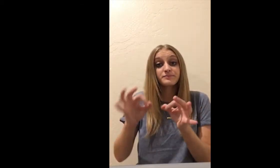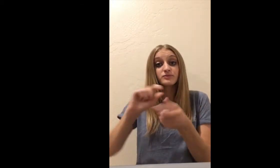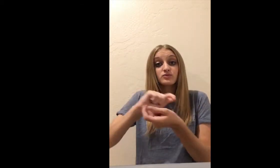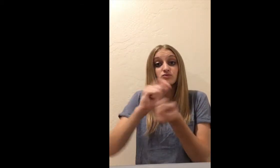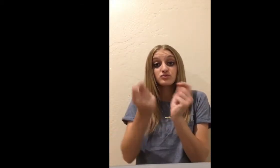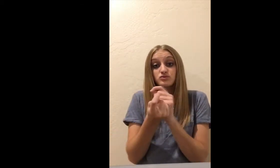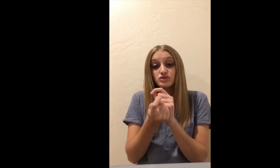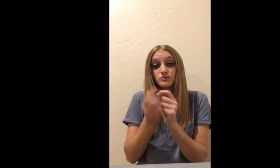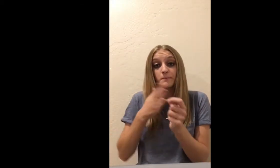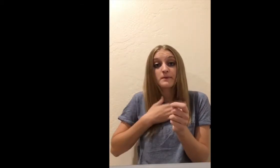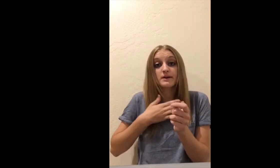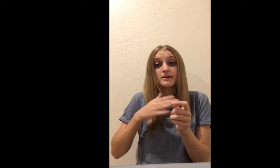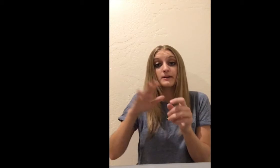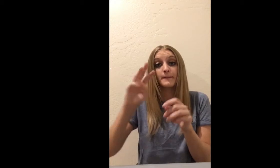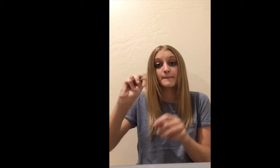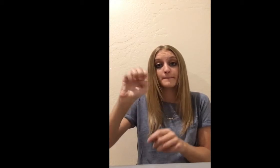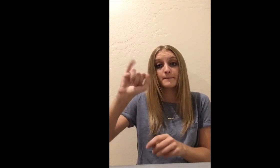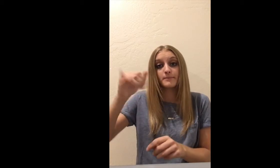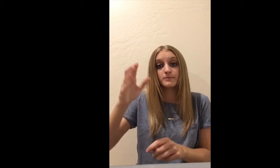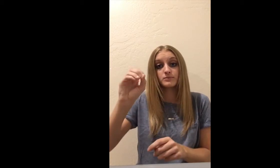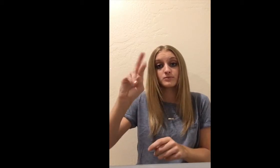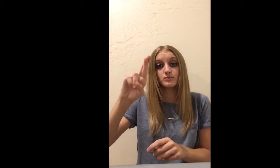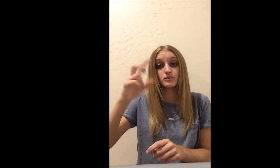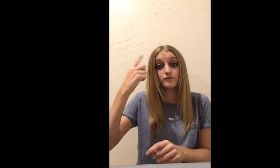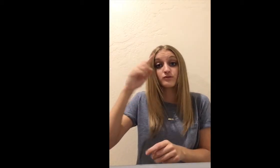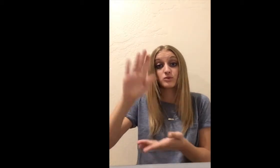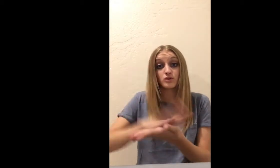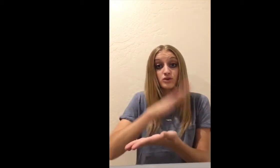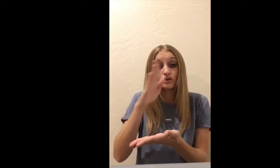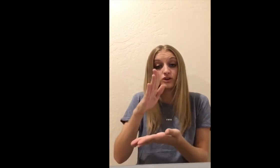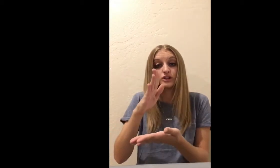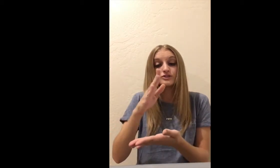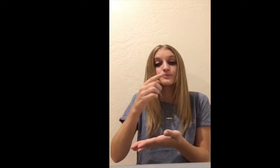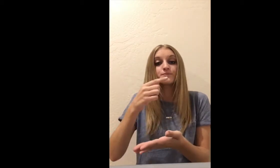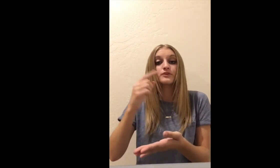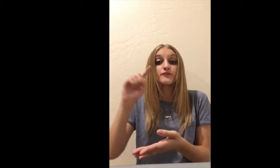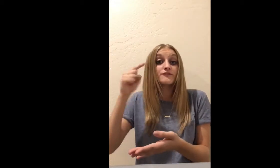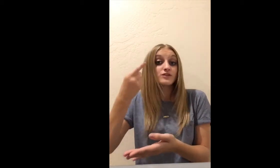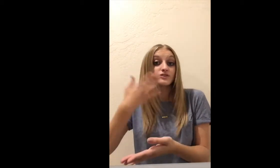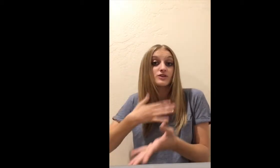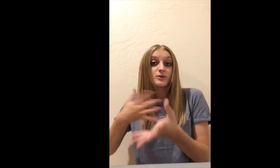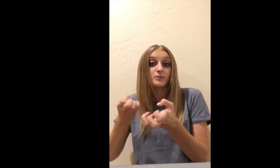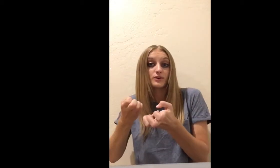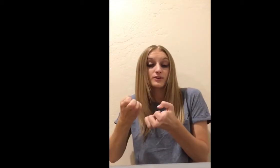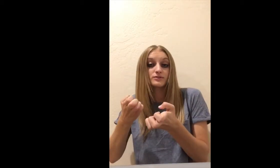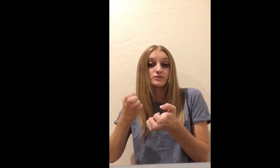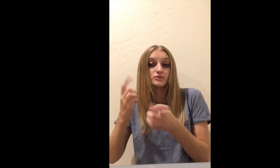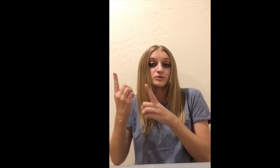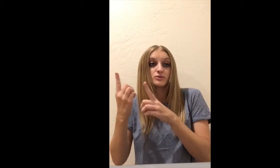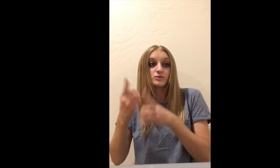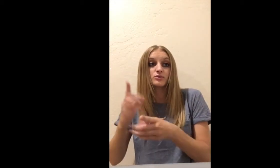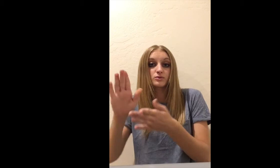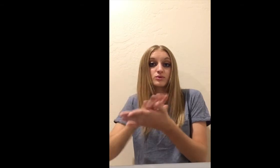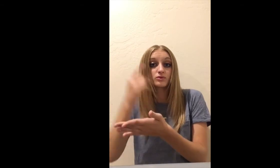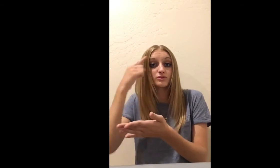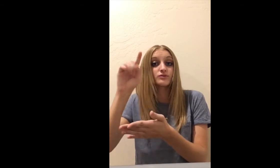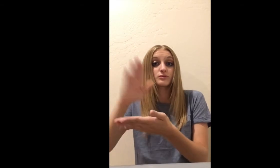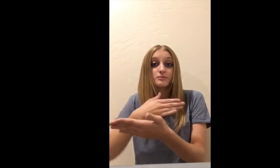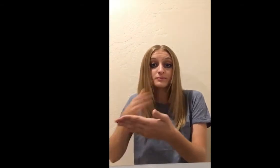I decided to change my major for college. First, I wanted to go to college for